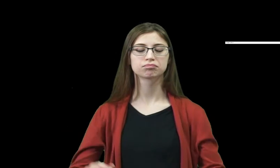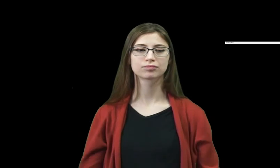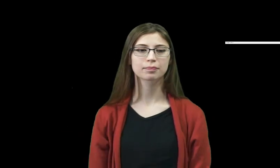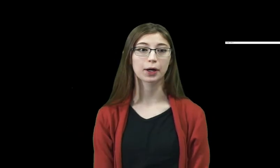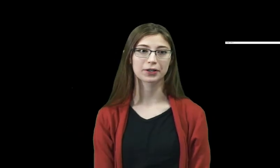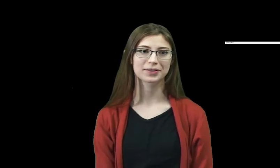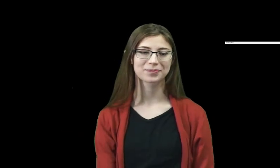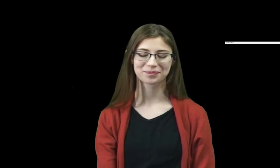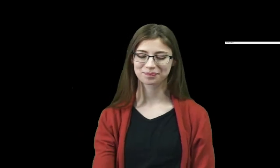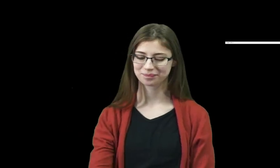Park.